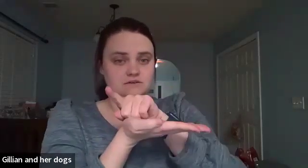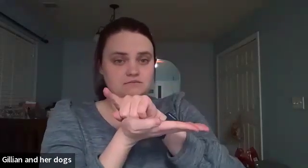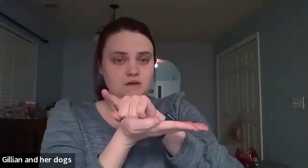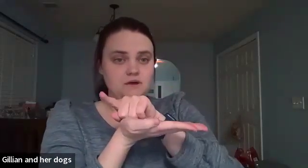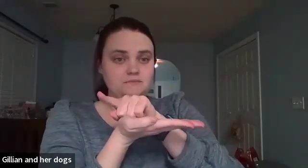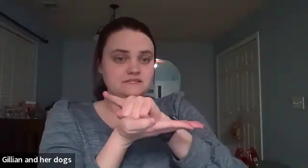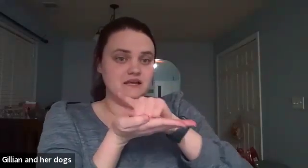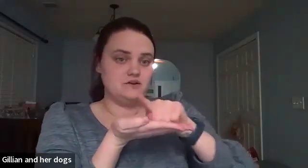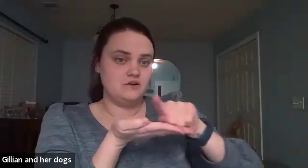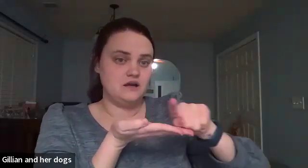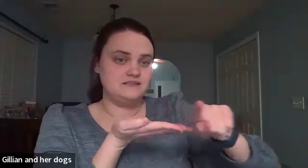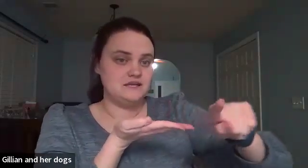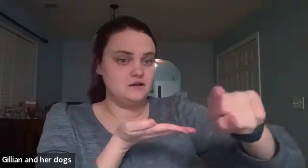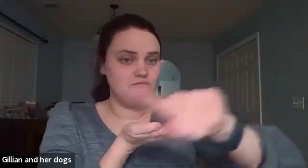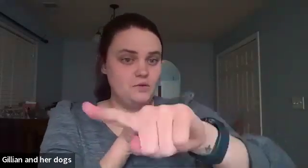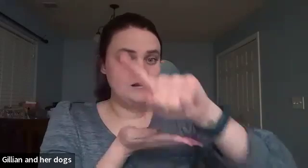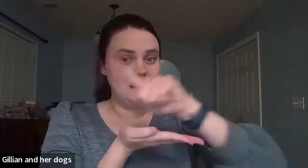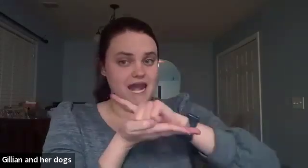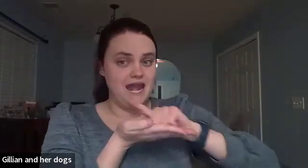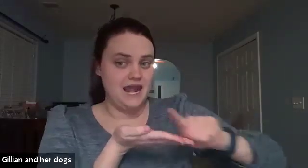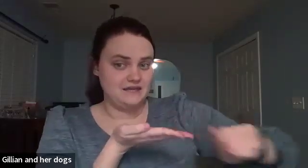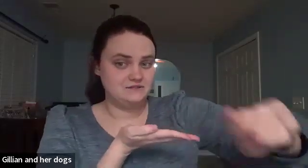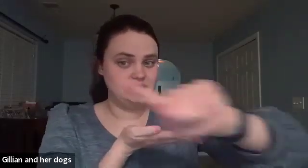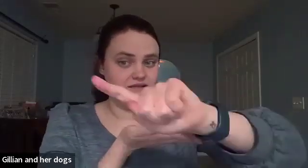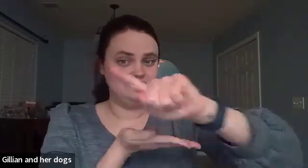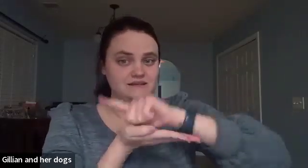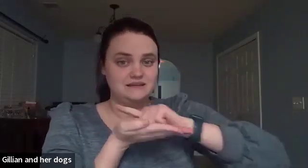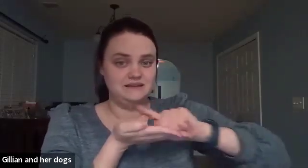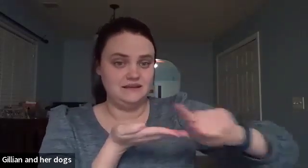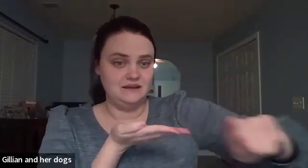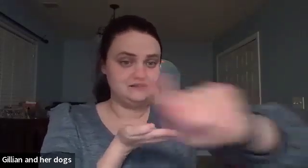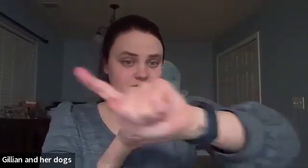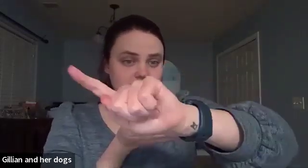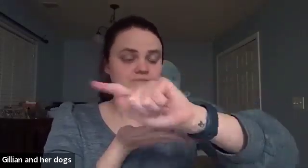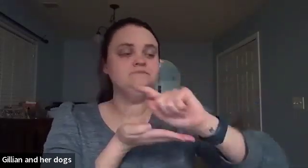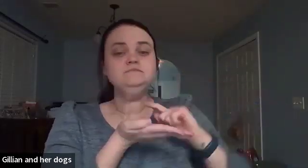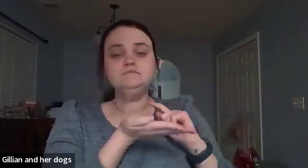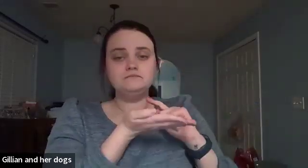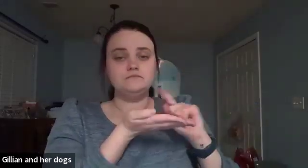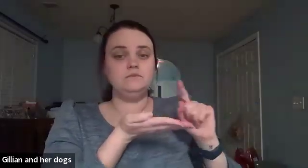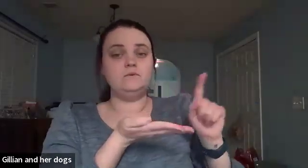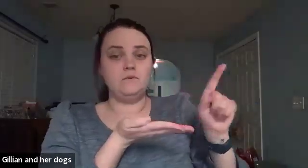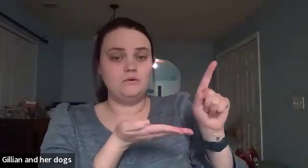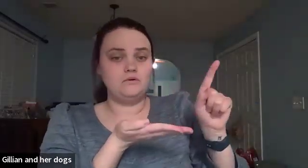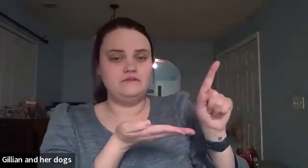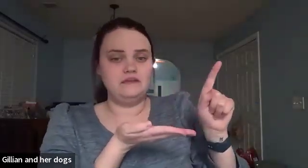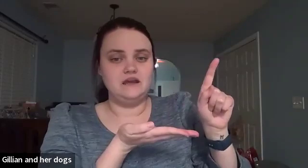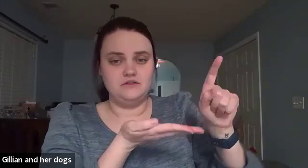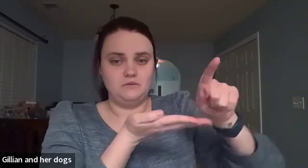So we have palm up, slide across, and go forward. Next week. Next week. Or the other